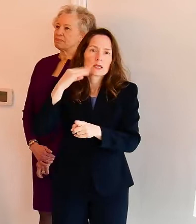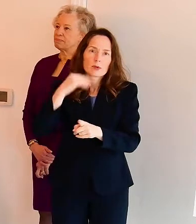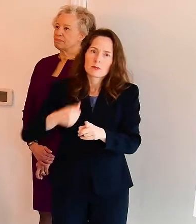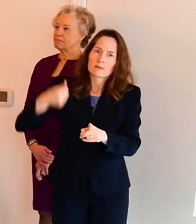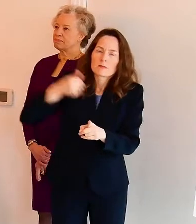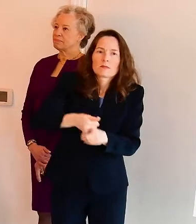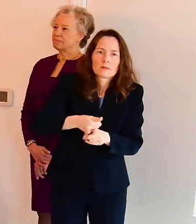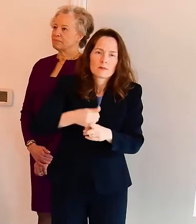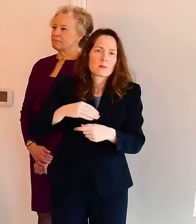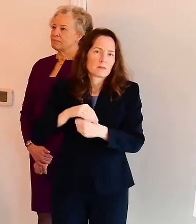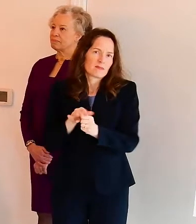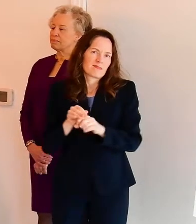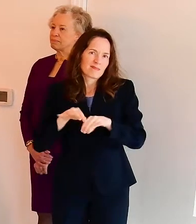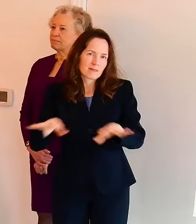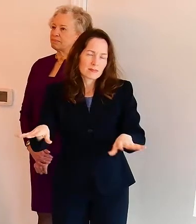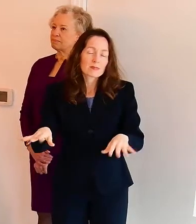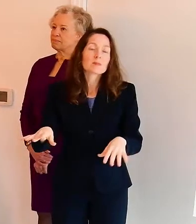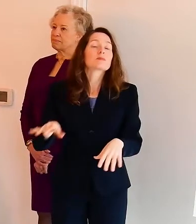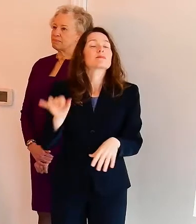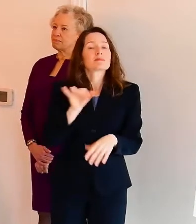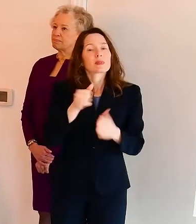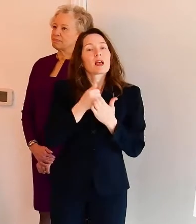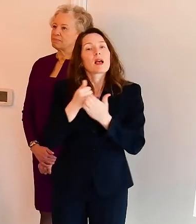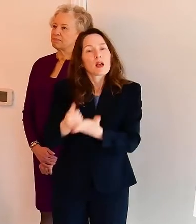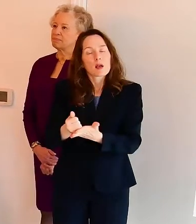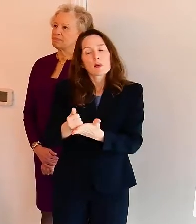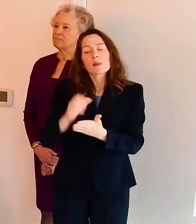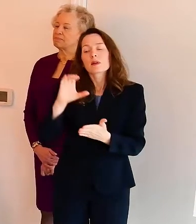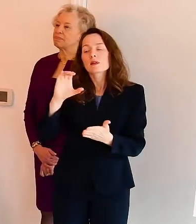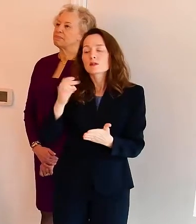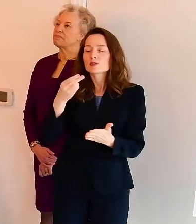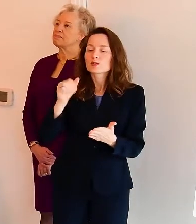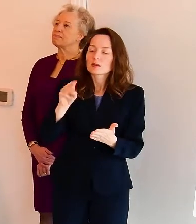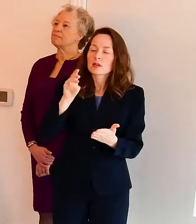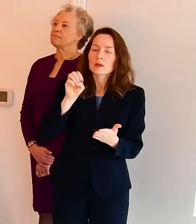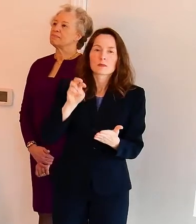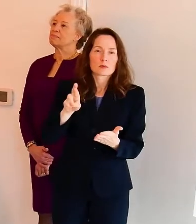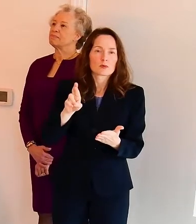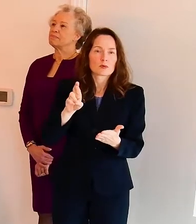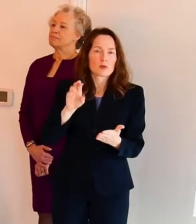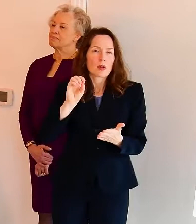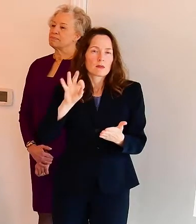help our chambers of commerce fulfill their mission.